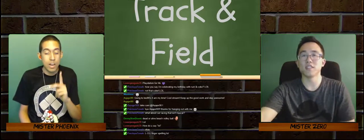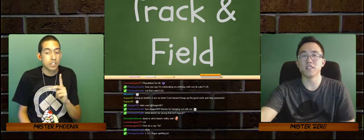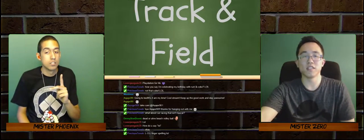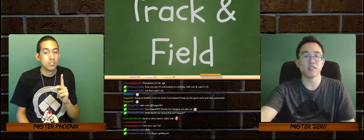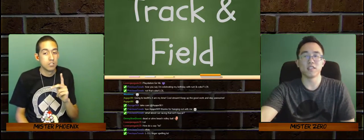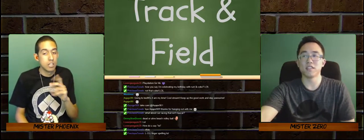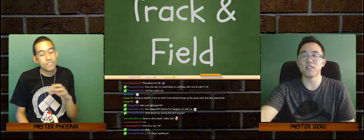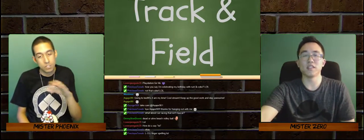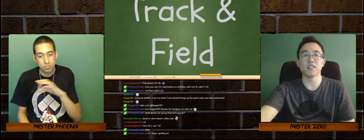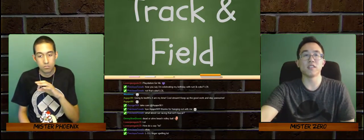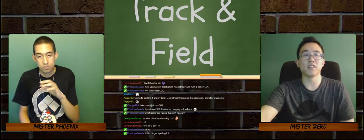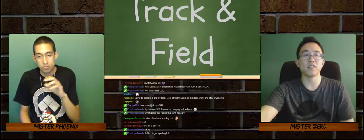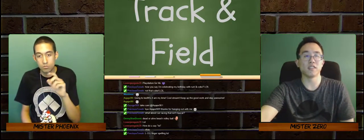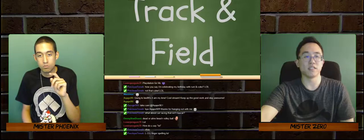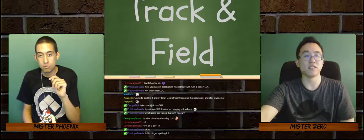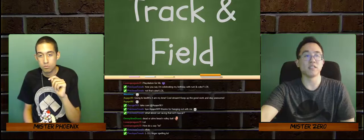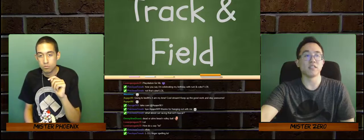Track and field.